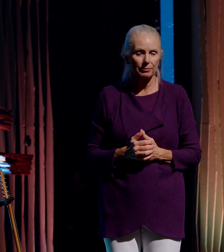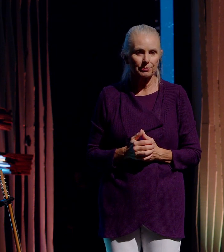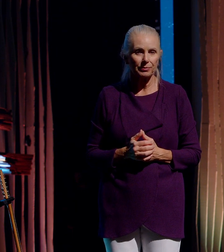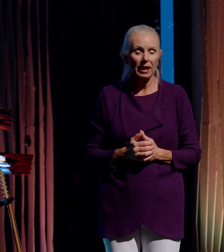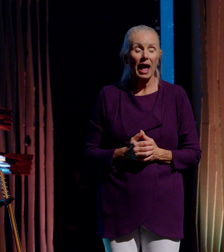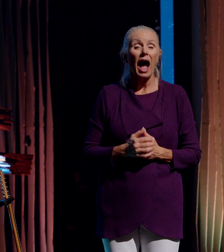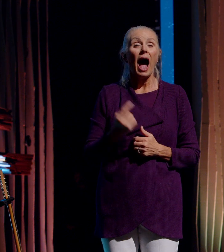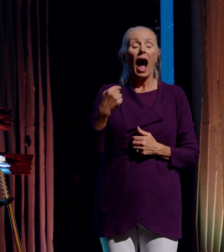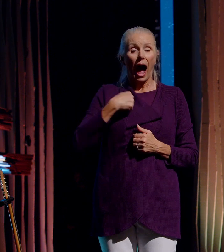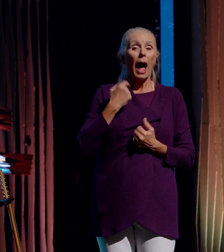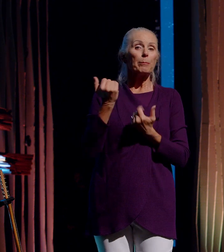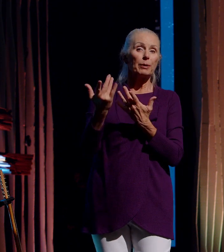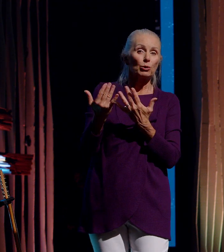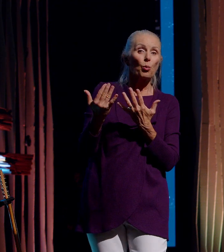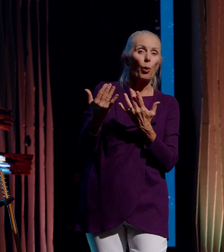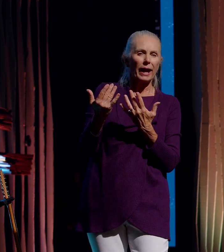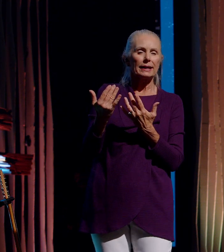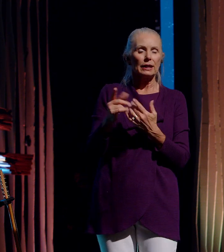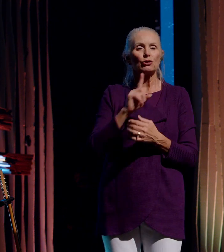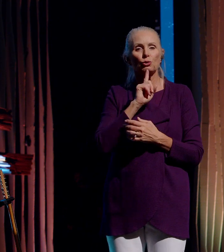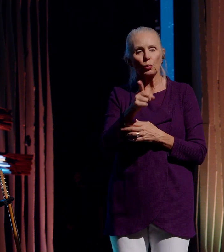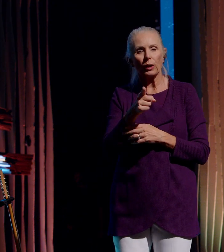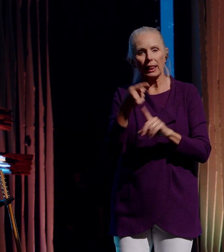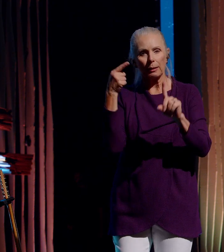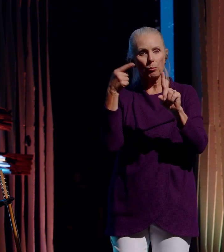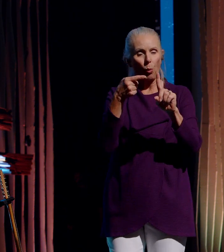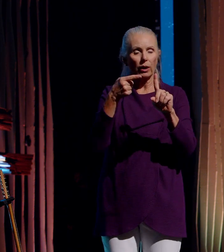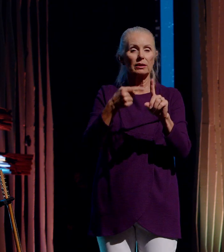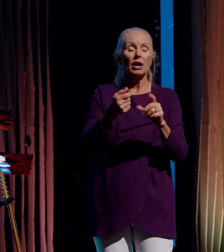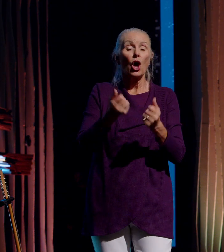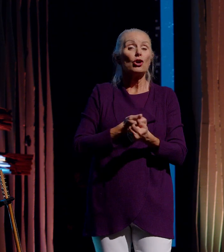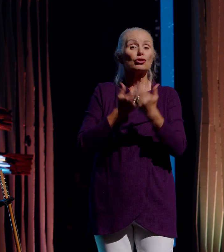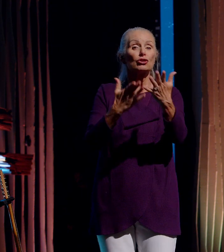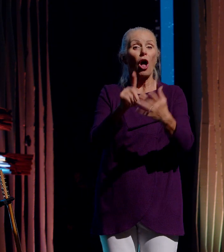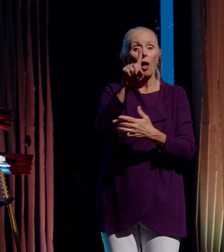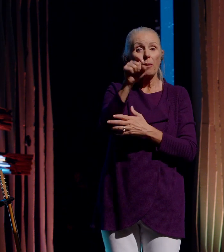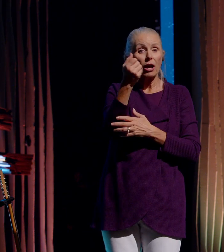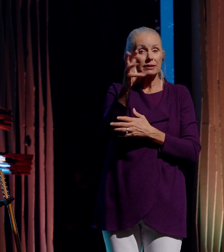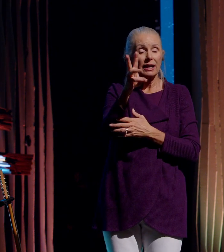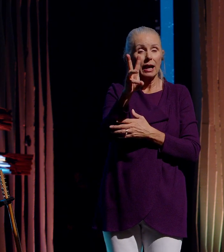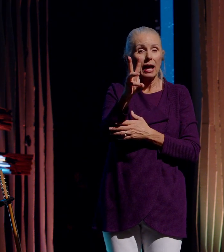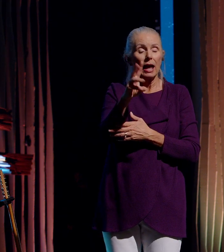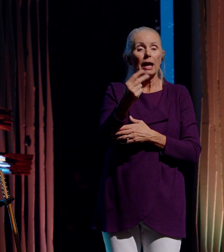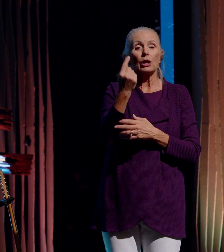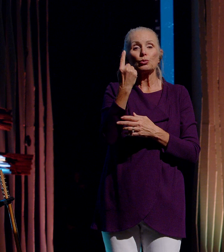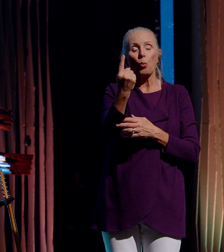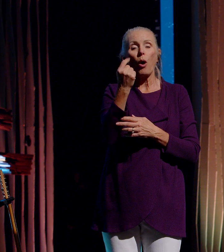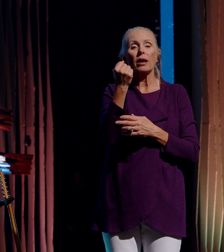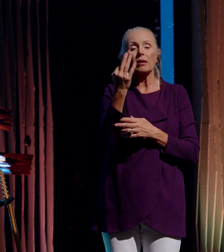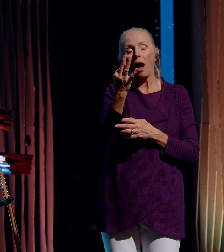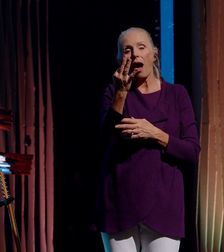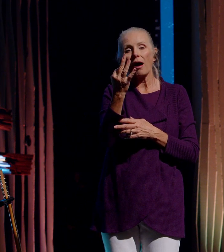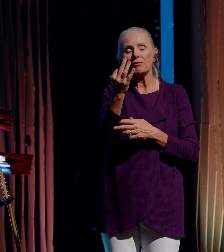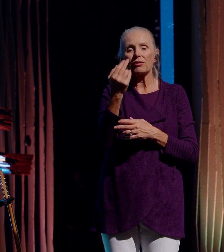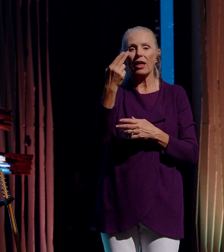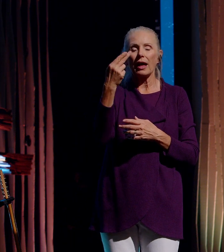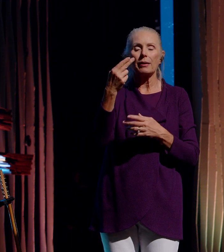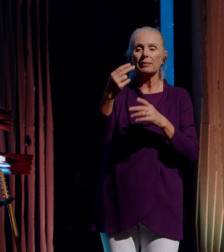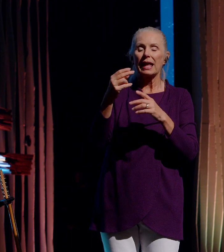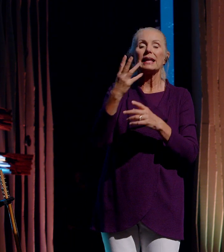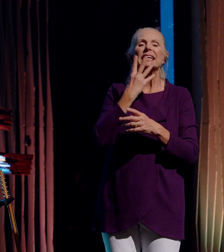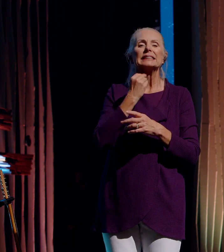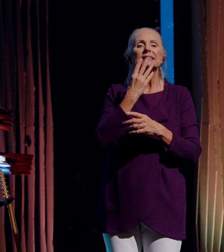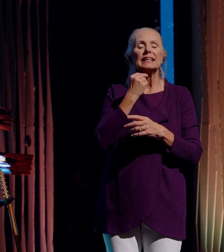that I've waited till the end of the psalm to really point out is that Psalm 116 is actually considered one of the Hallel Psalms. Now, in Hebrew, the